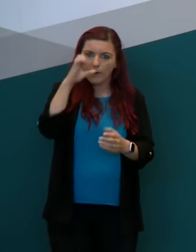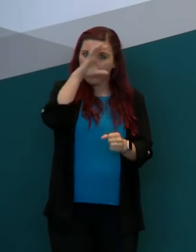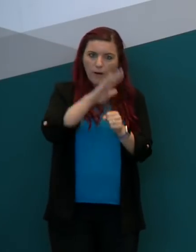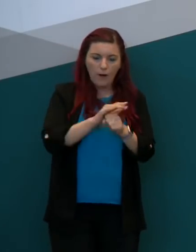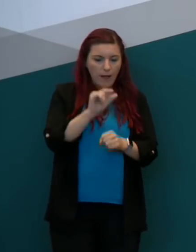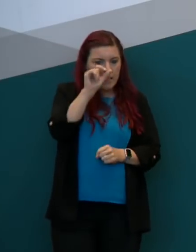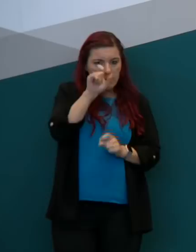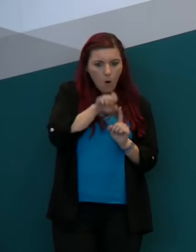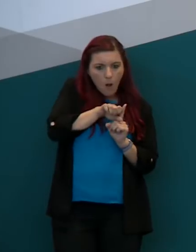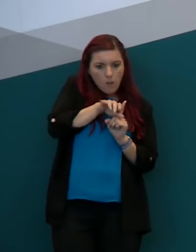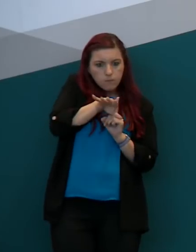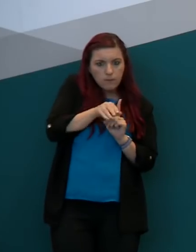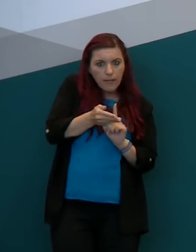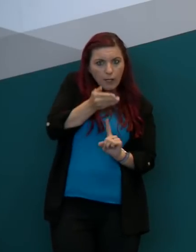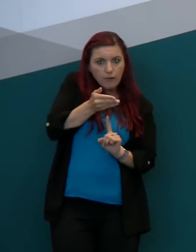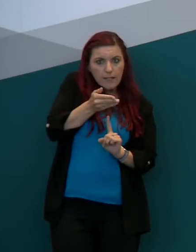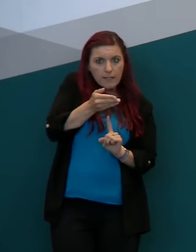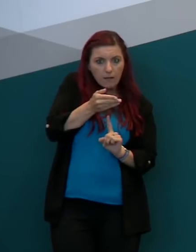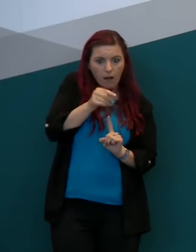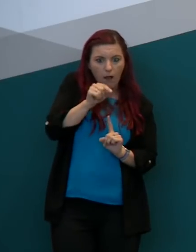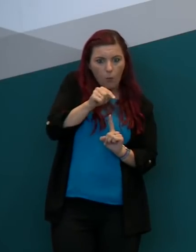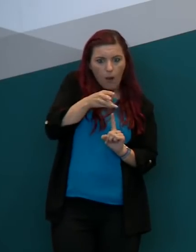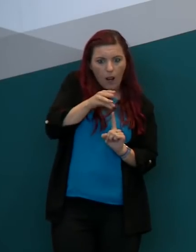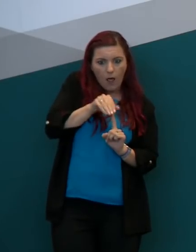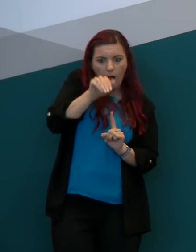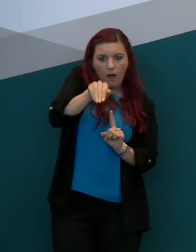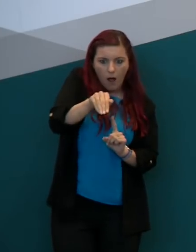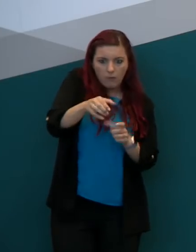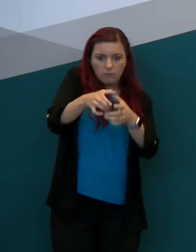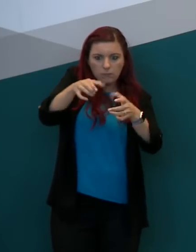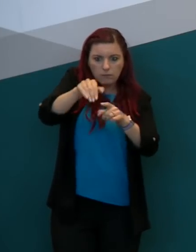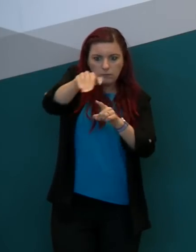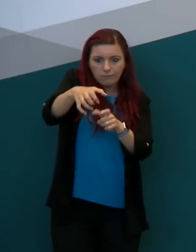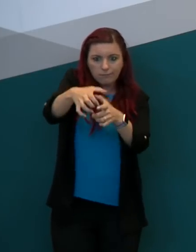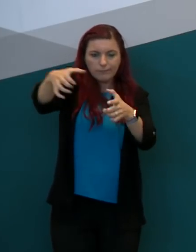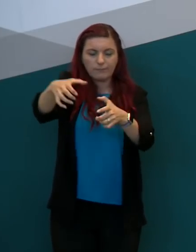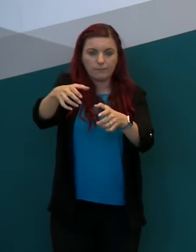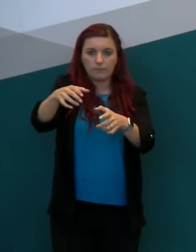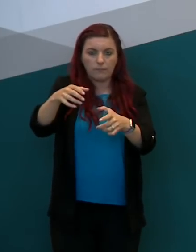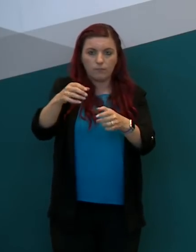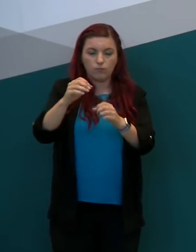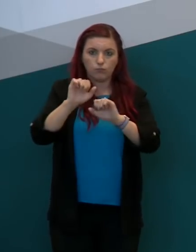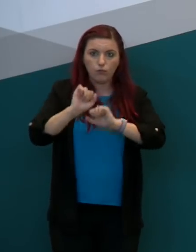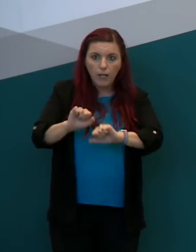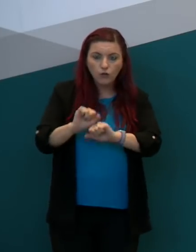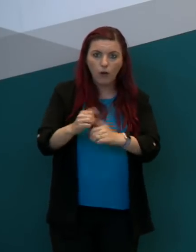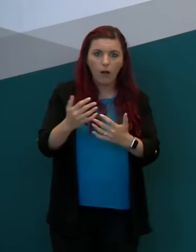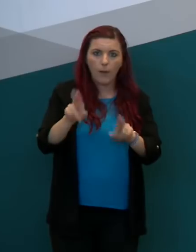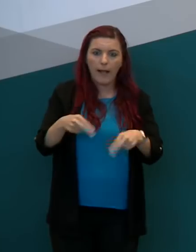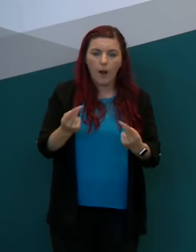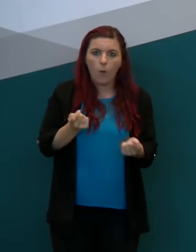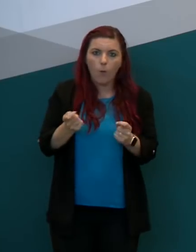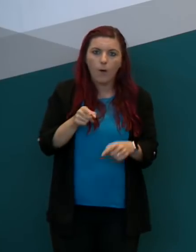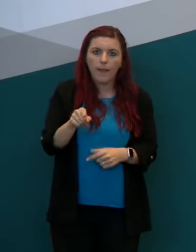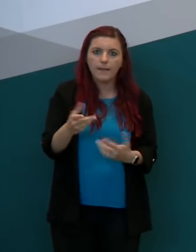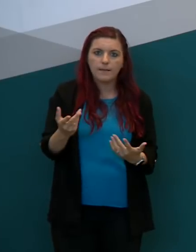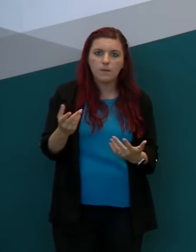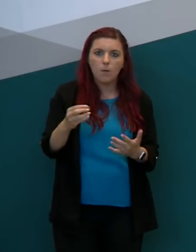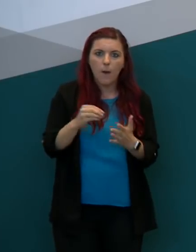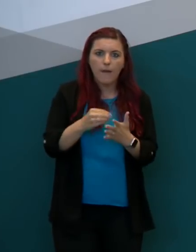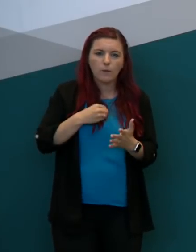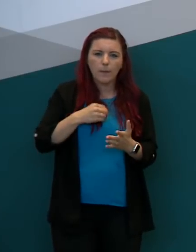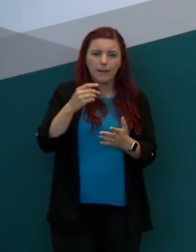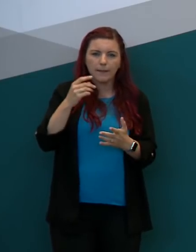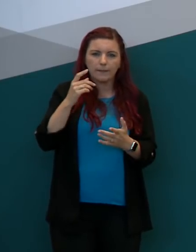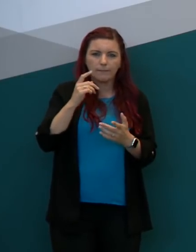our way through this, that we don't see a sudden change occurring. And the reason that I'm particularly concerned about this one is we've spoken since the beginning